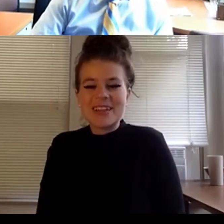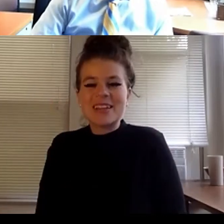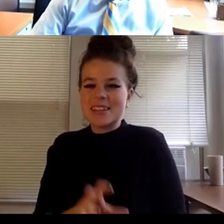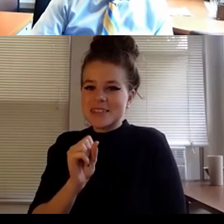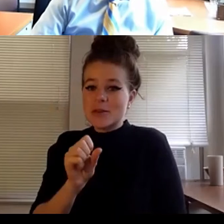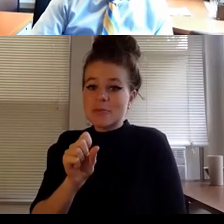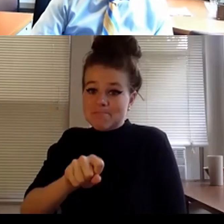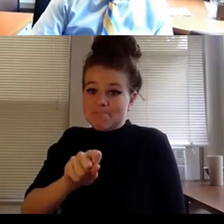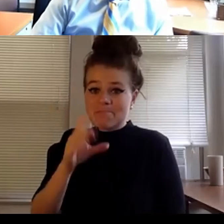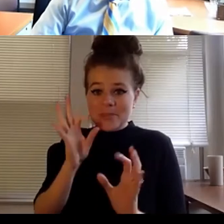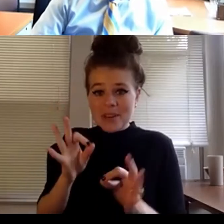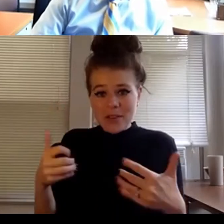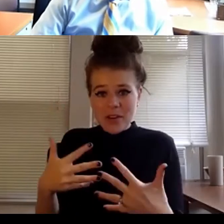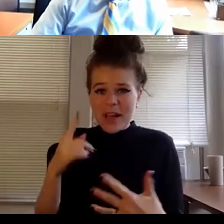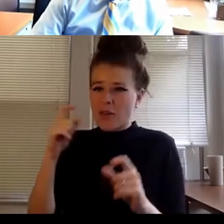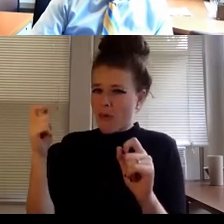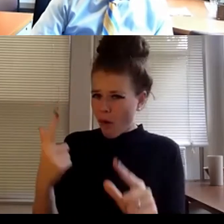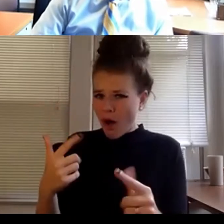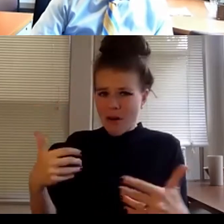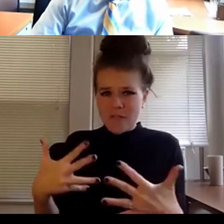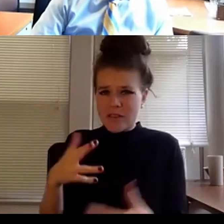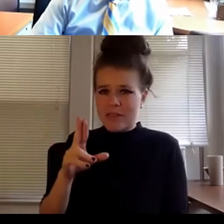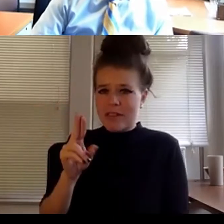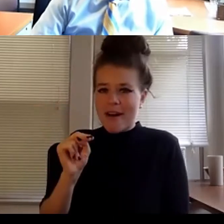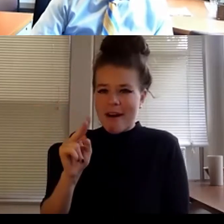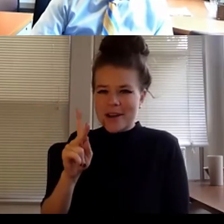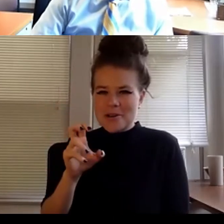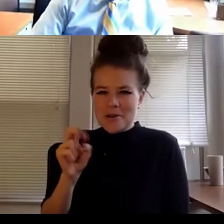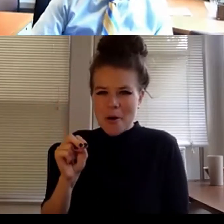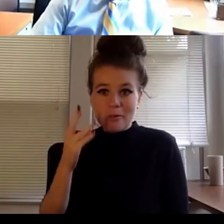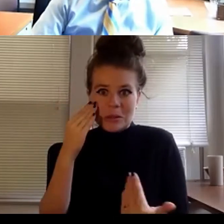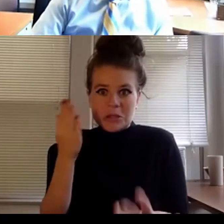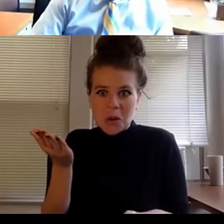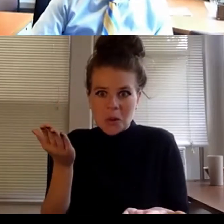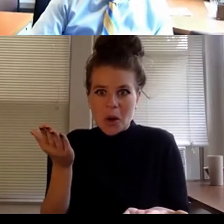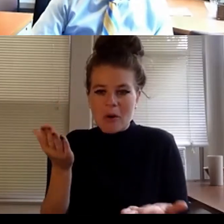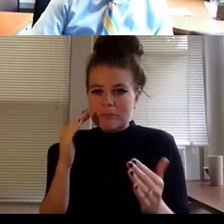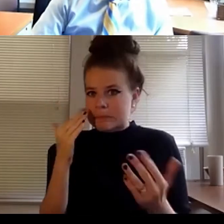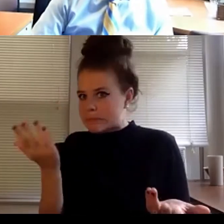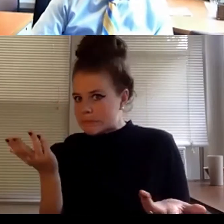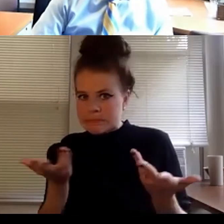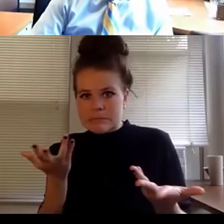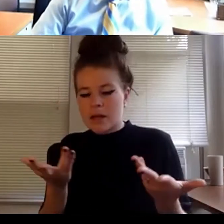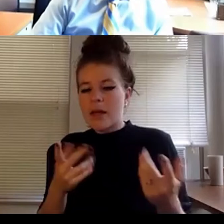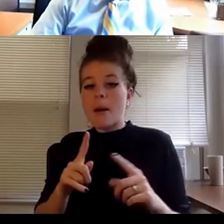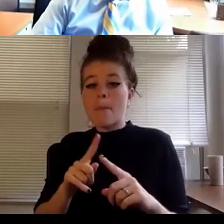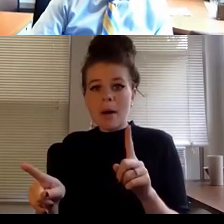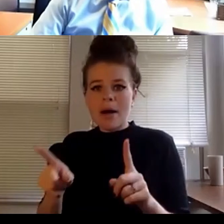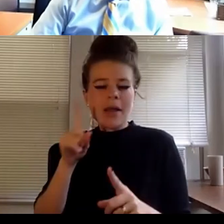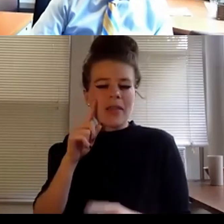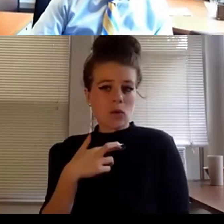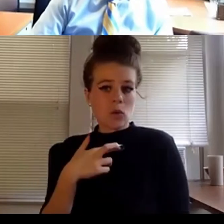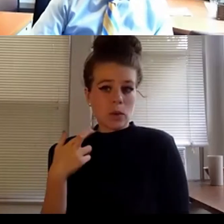don't know. But I think that the risk for me